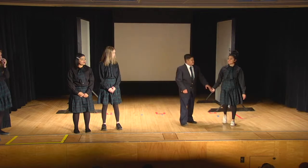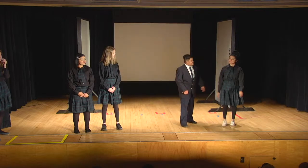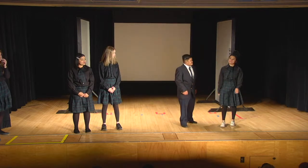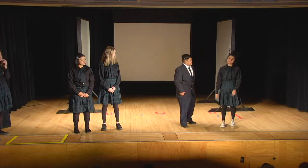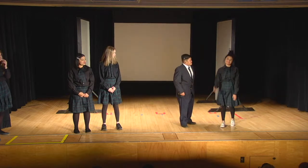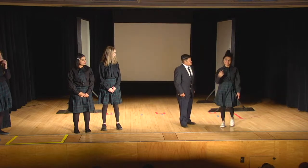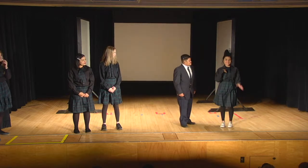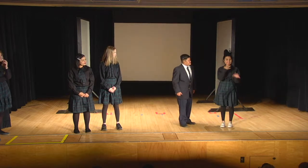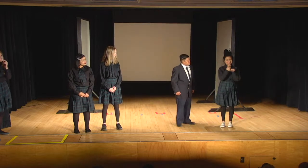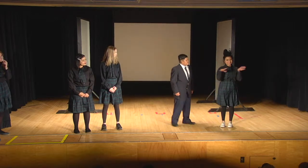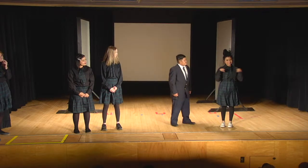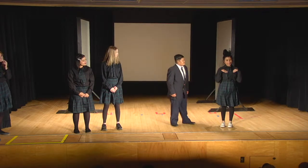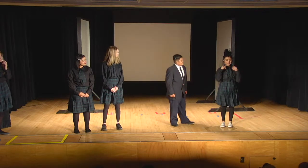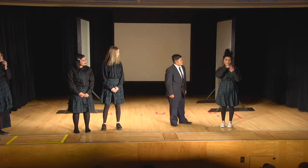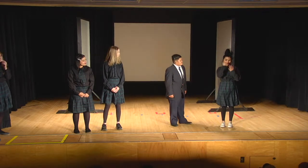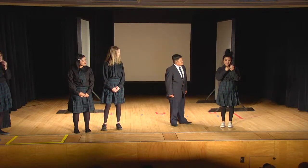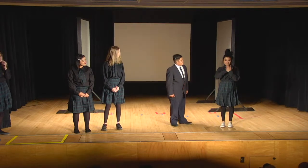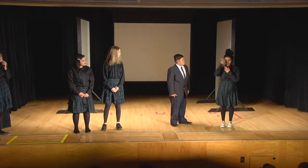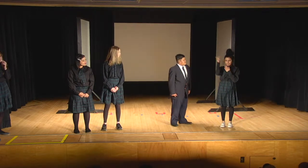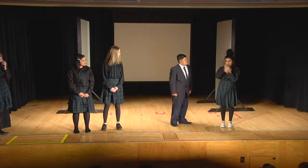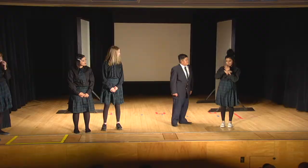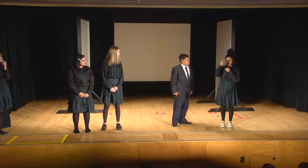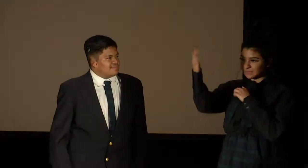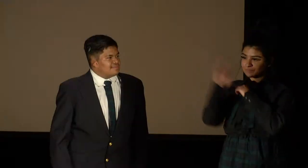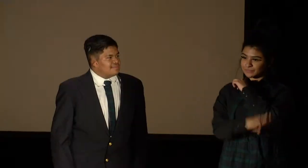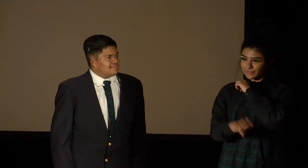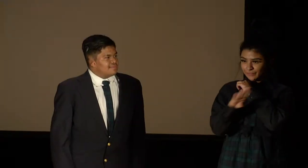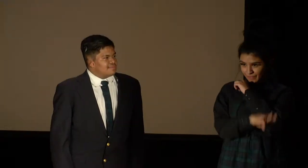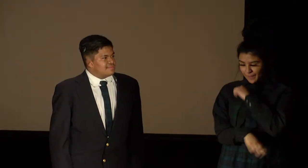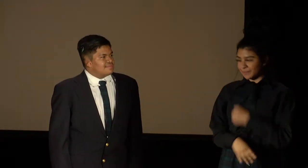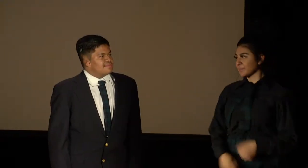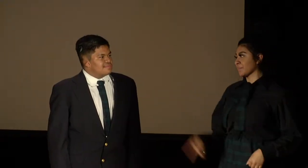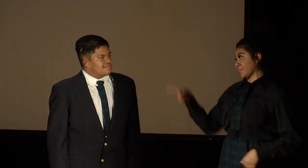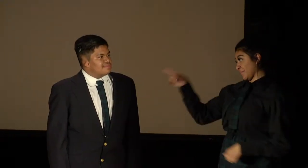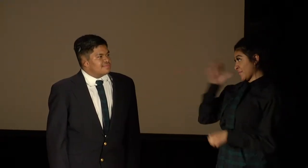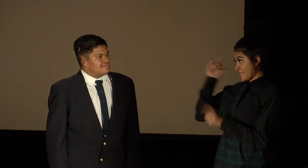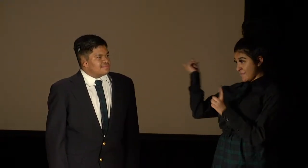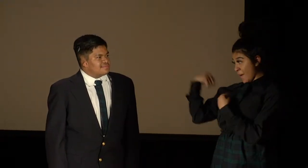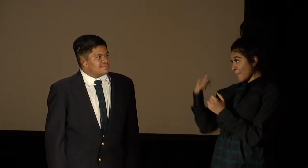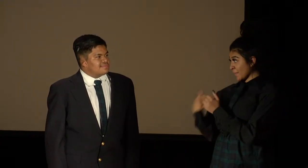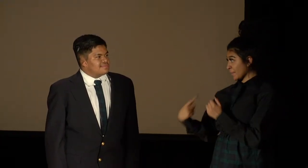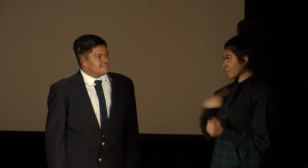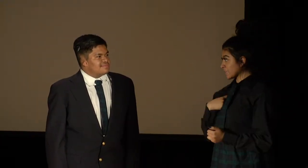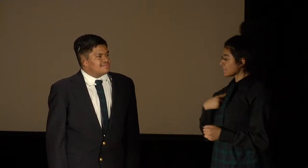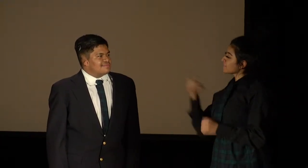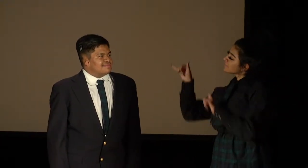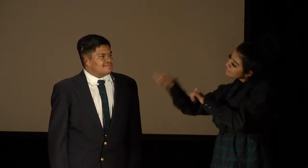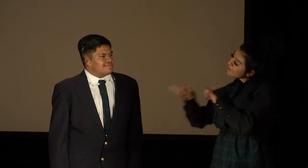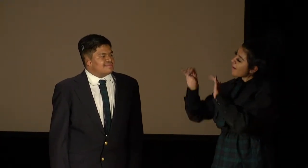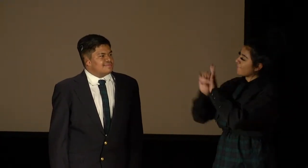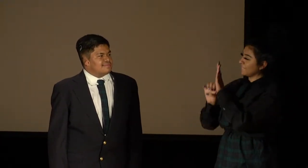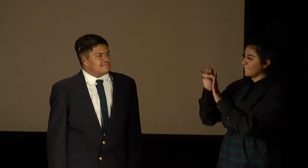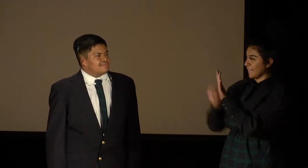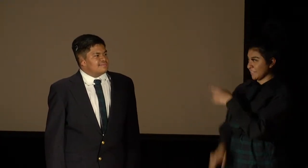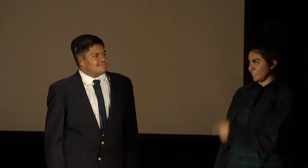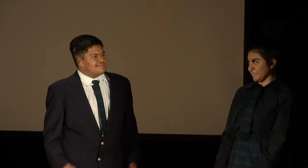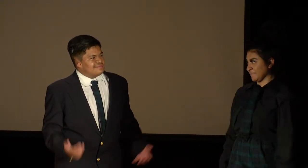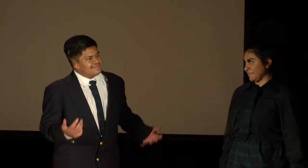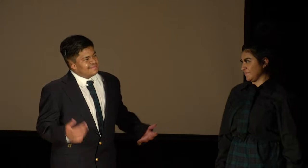Melanie. I got a scholarship to an arts program in the fall. And Sam can't come with me. I'm going to miss him